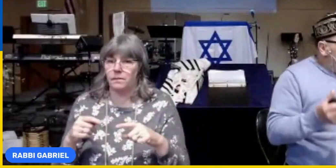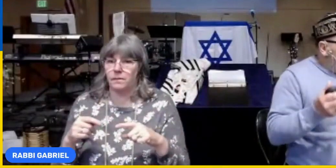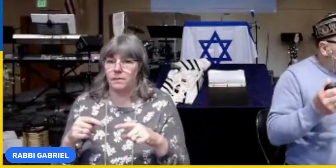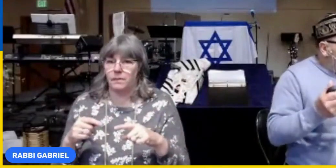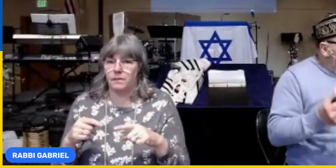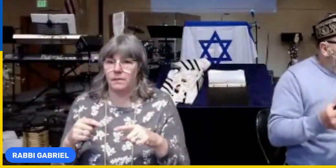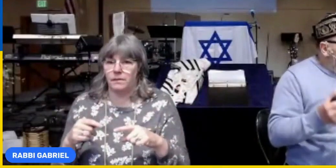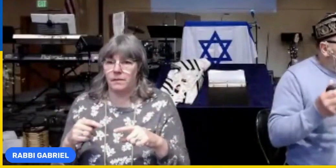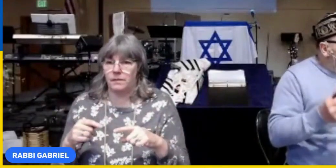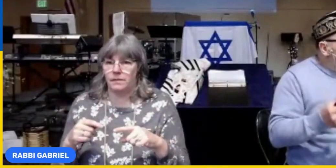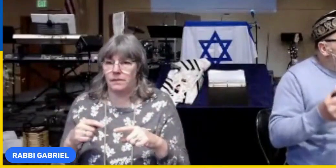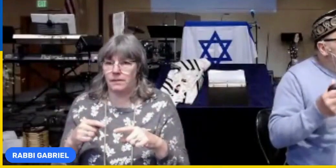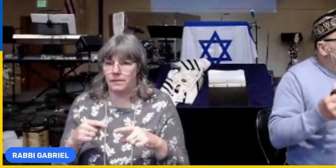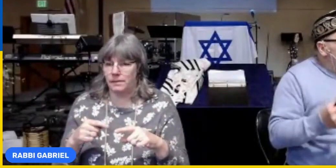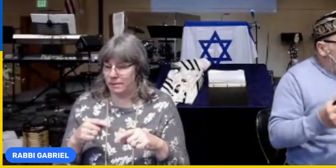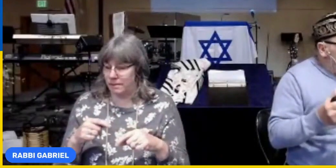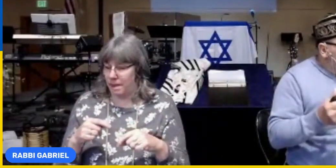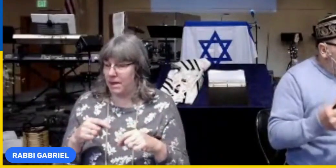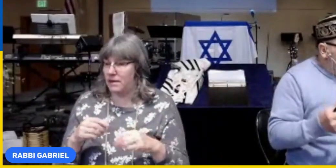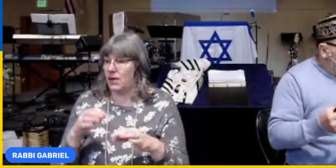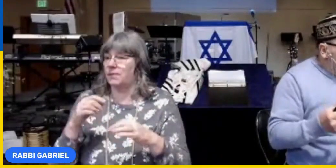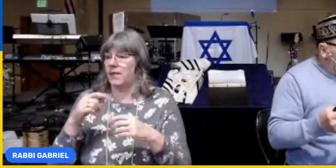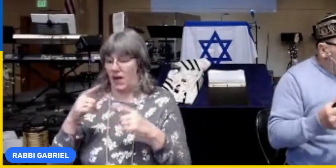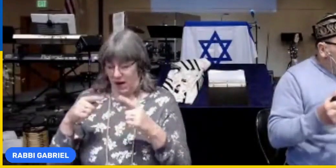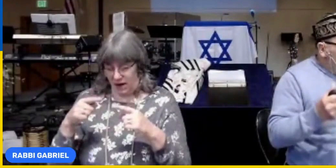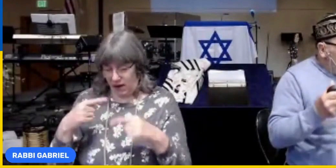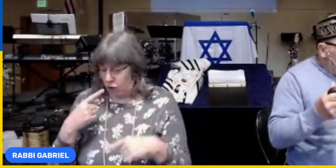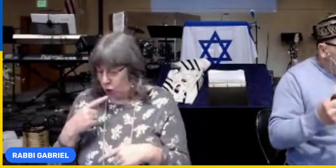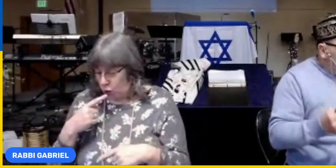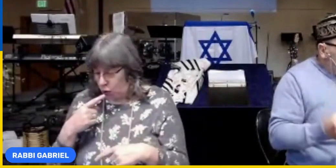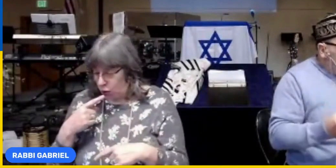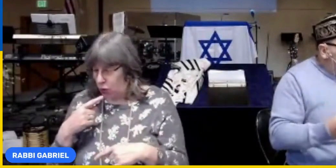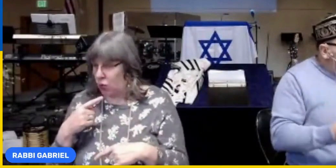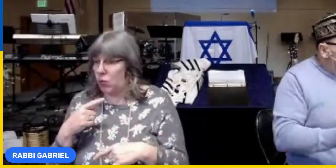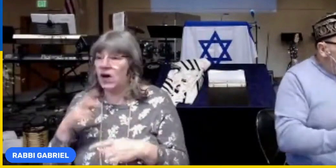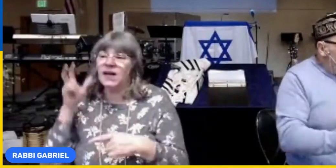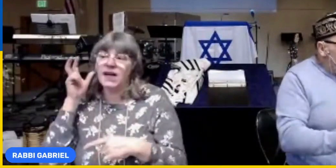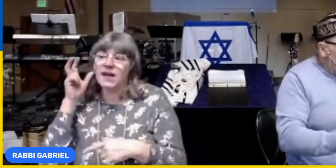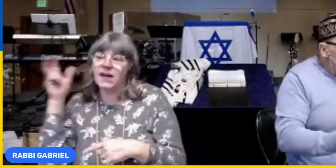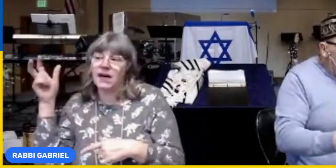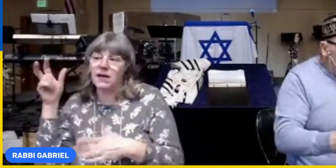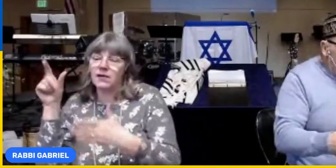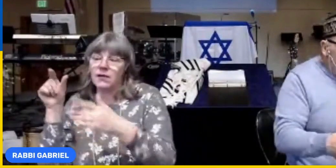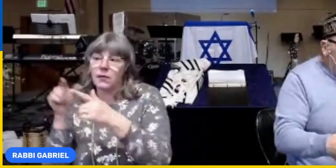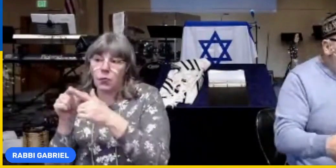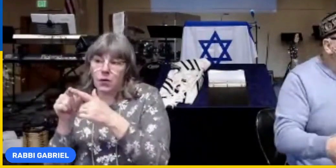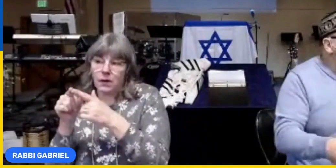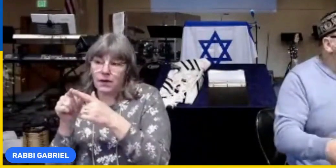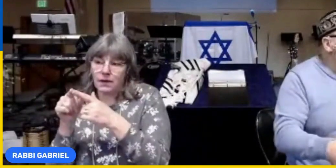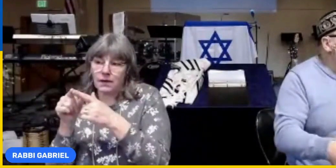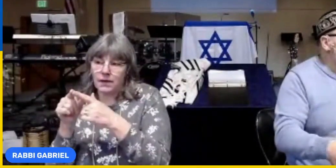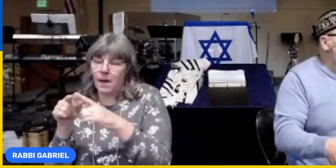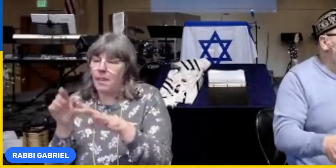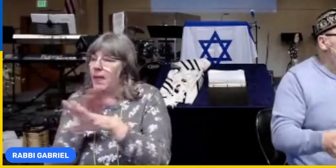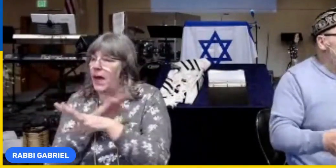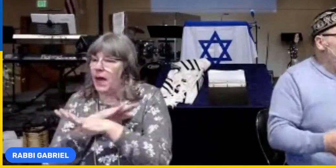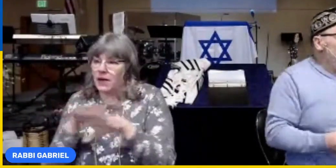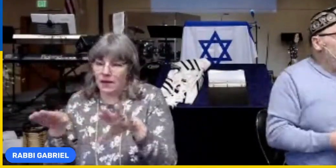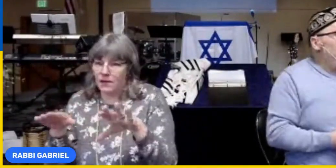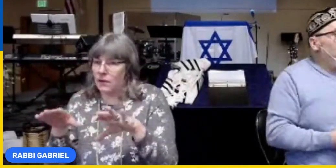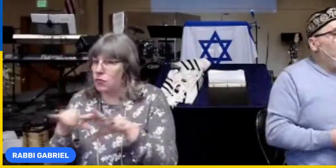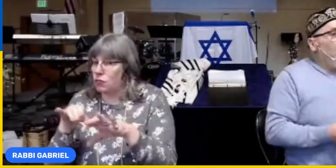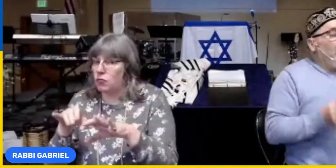says is like someone who looks at his face in the mirror, who looks at himself, goes away, and immediately forgets what he looks